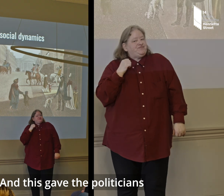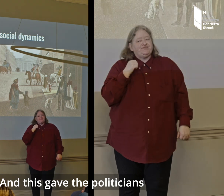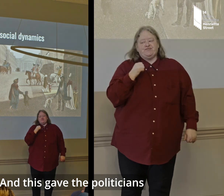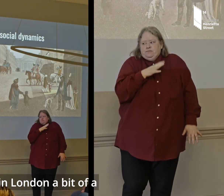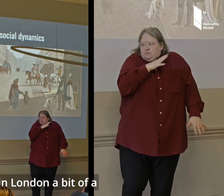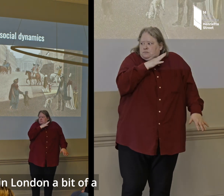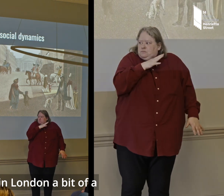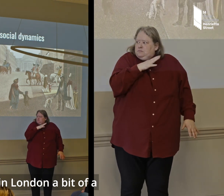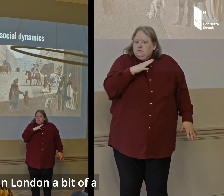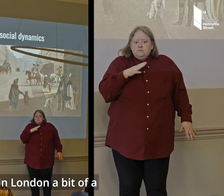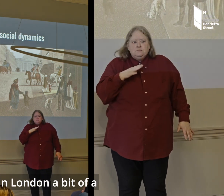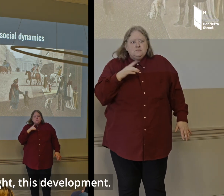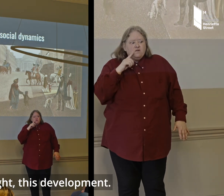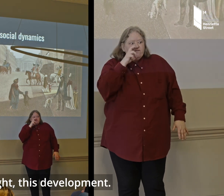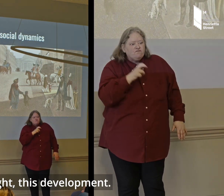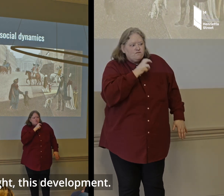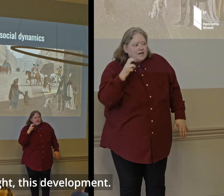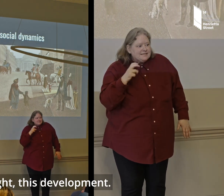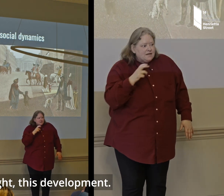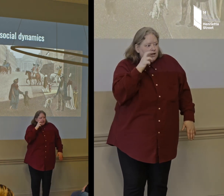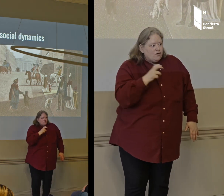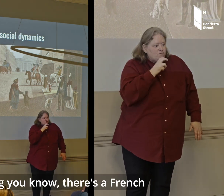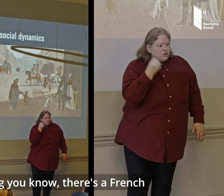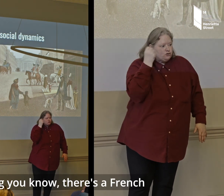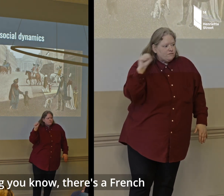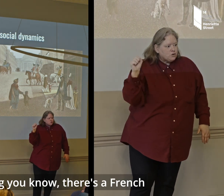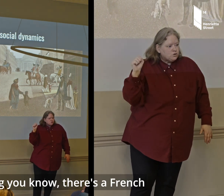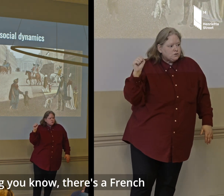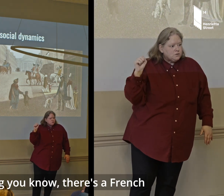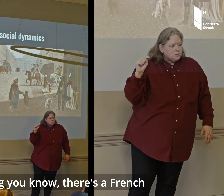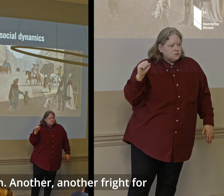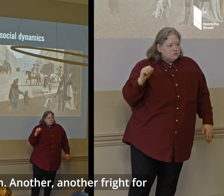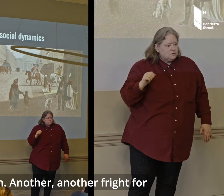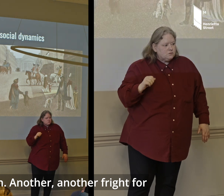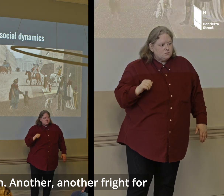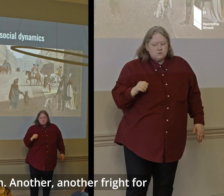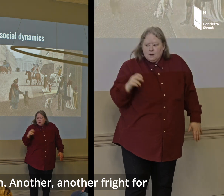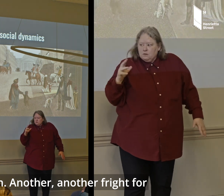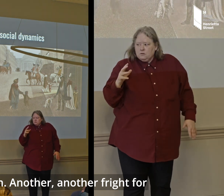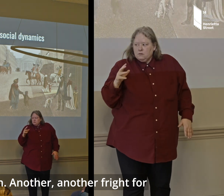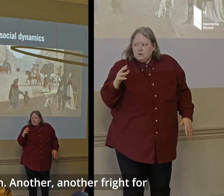the politicians in London a bit of a fright, this development. Next thing you know, there's a French Revolution.